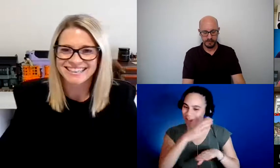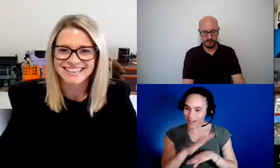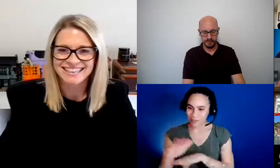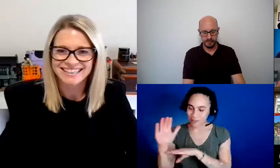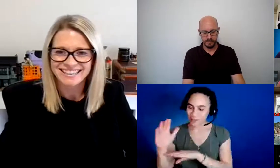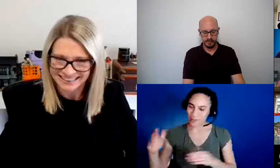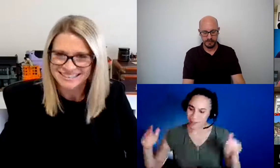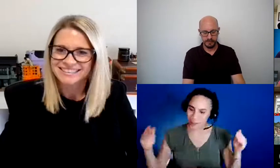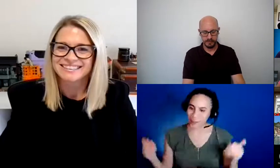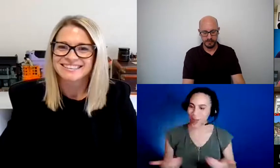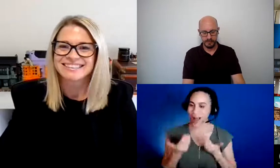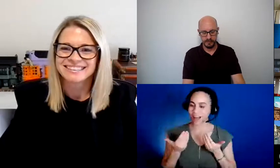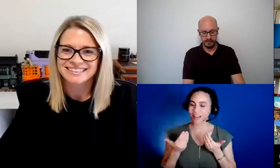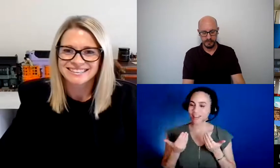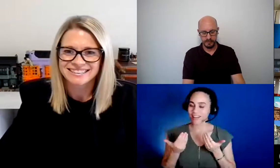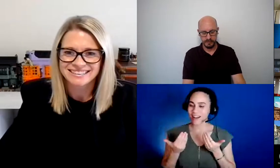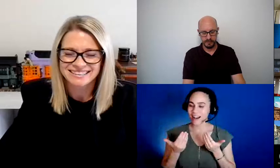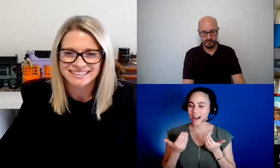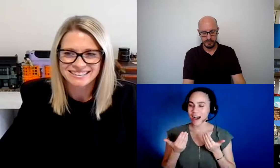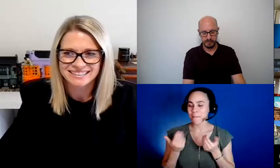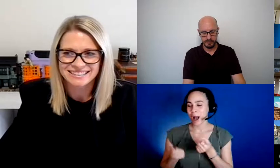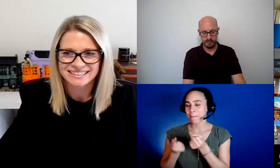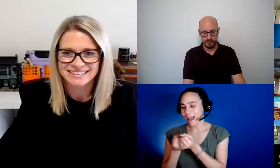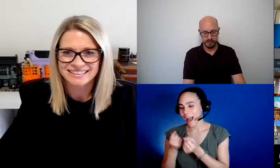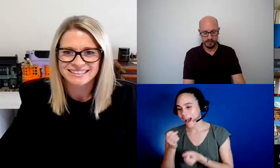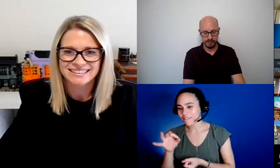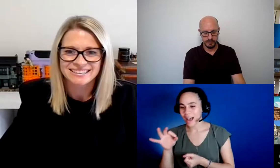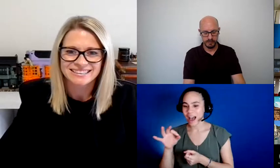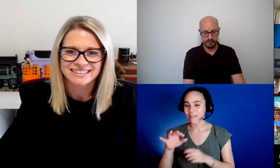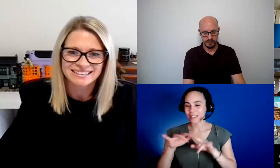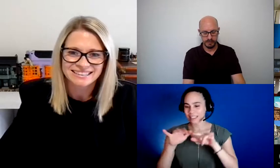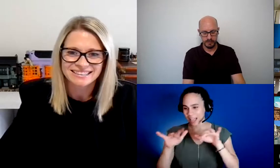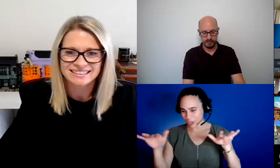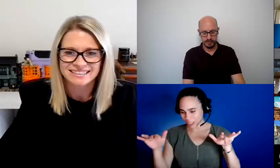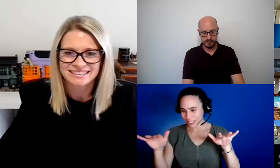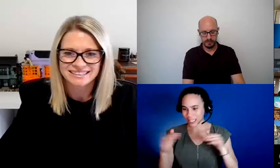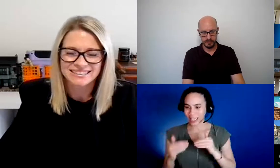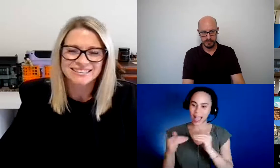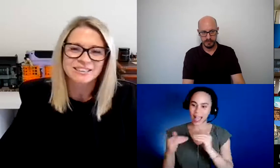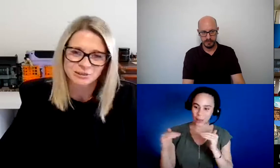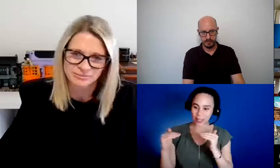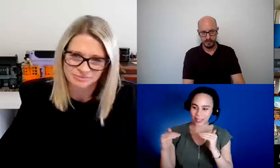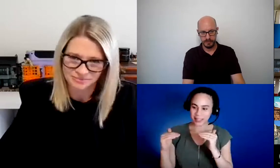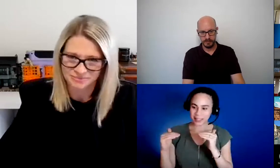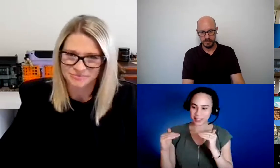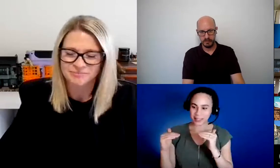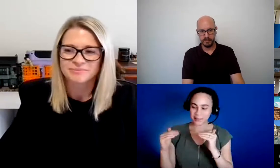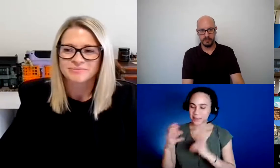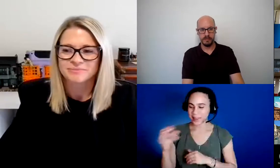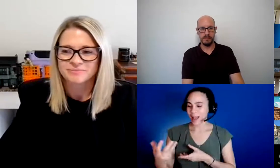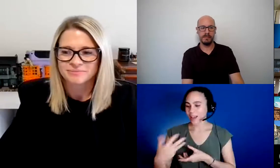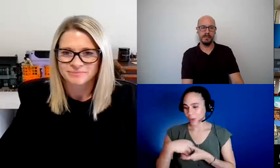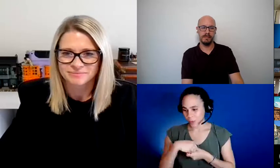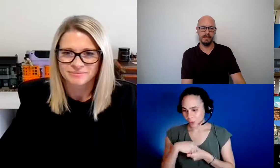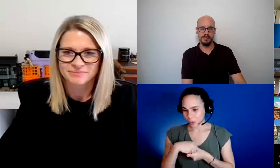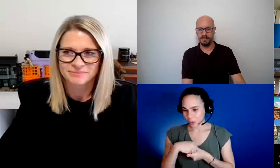On behalf of the Diversity, Equity, and Inclusion Leadership Council,